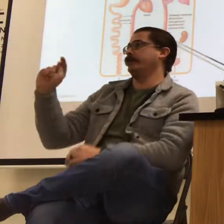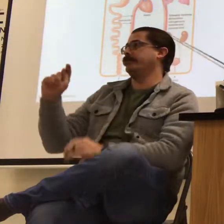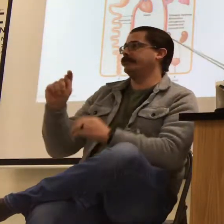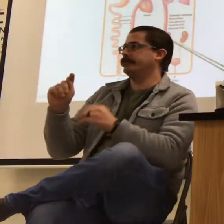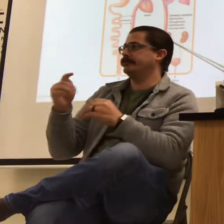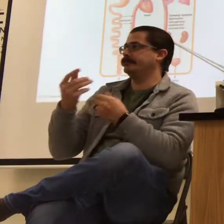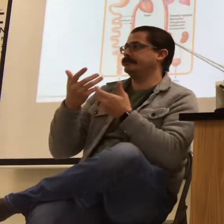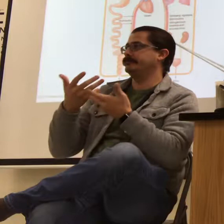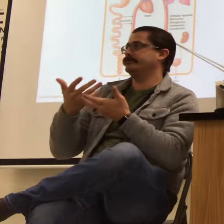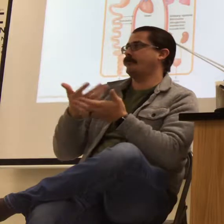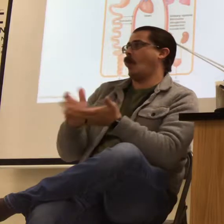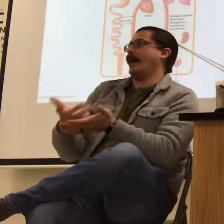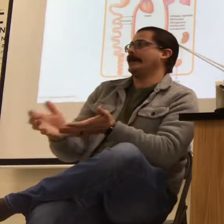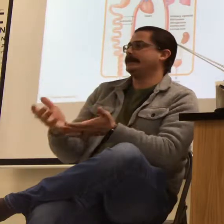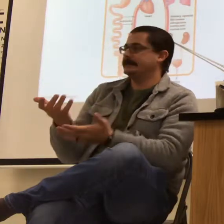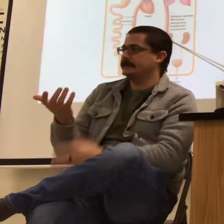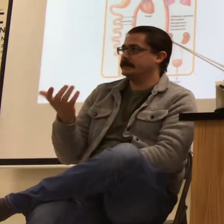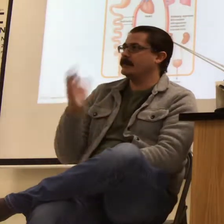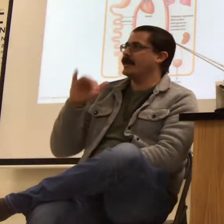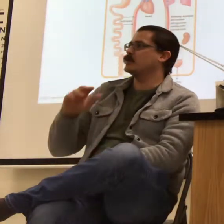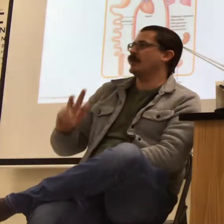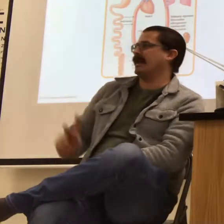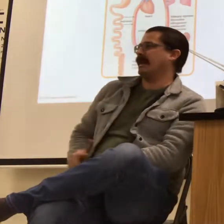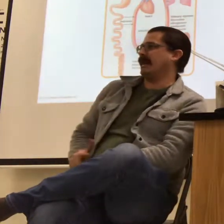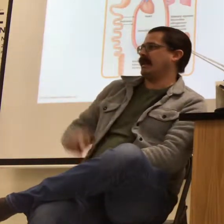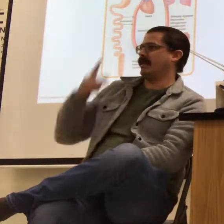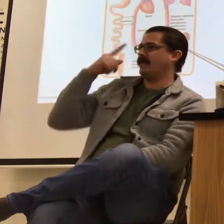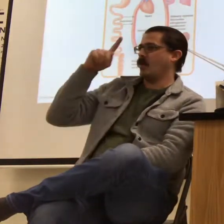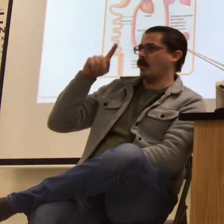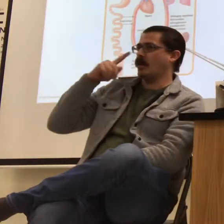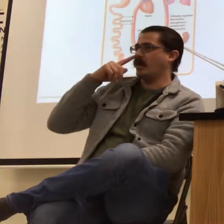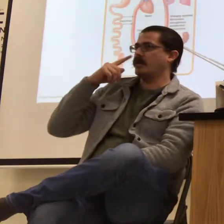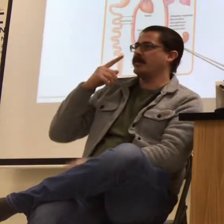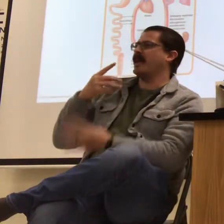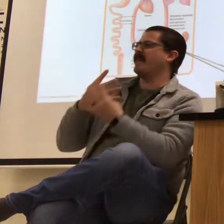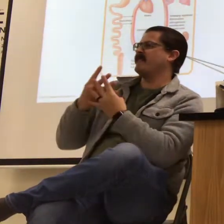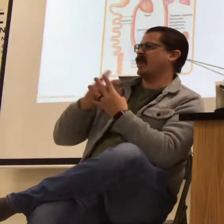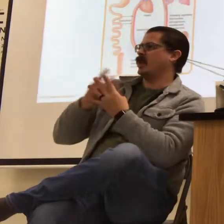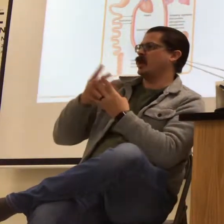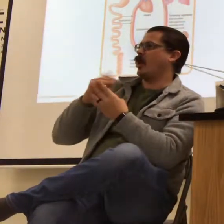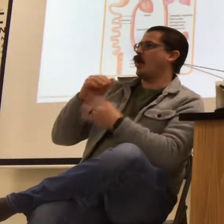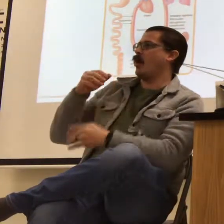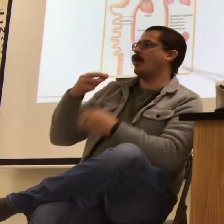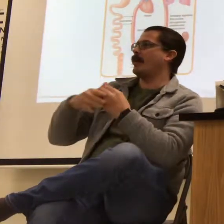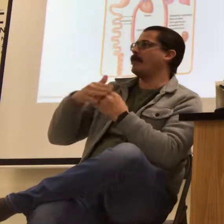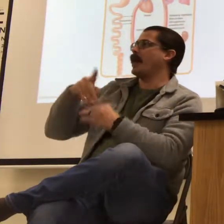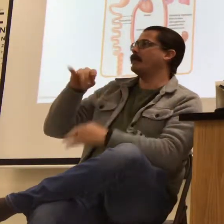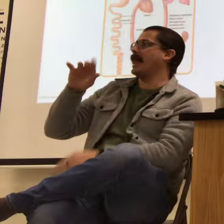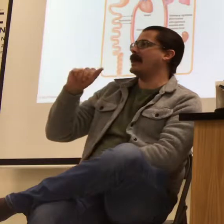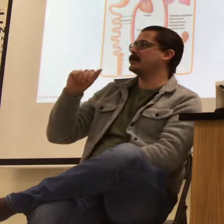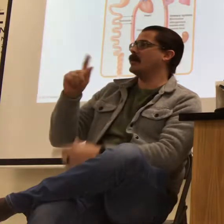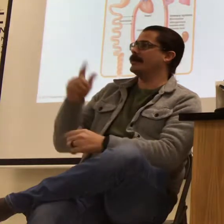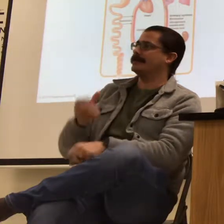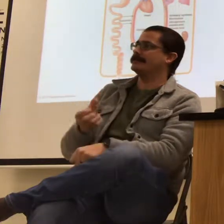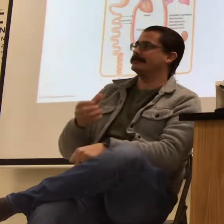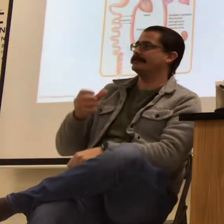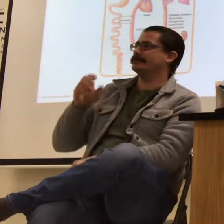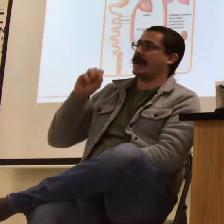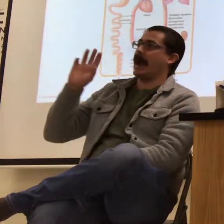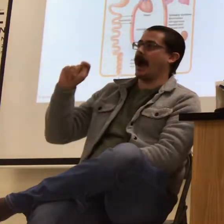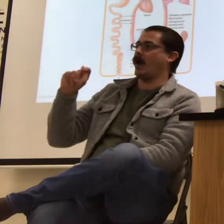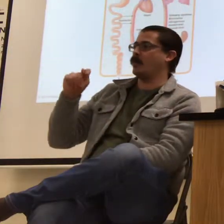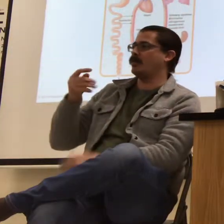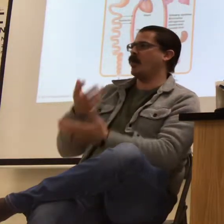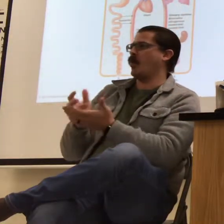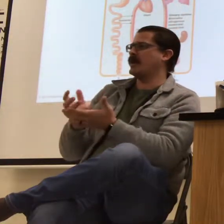right here. And that's what the kidneys are for. So the kidneys basically filter all the blood plasma and you excrete the waste. The color of your urine